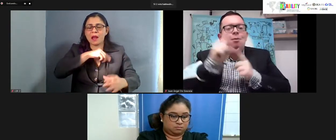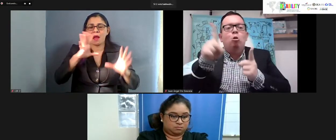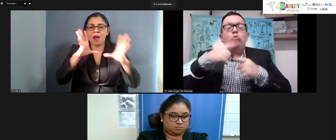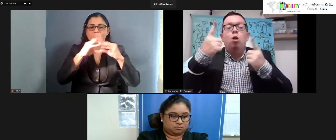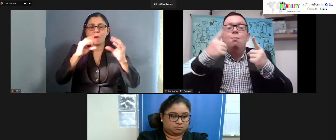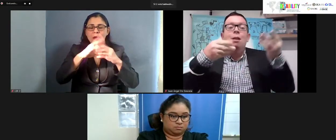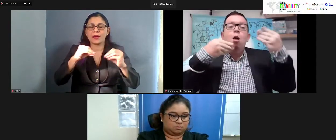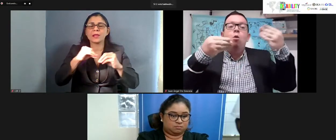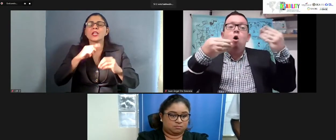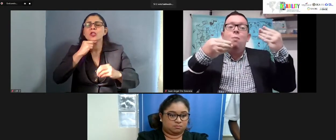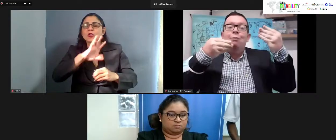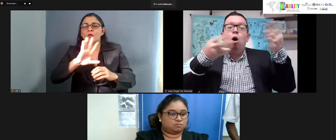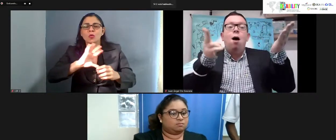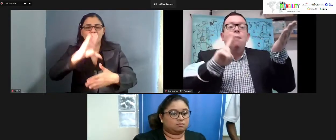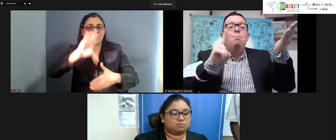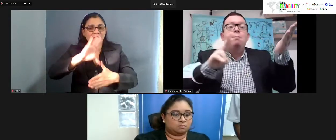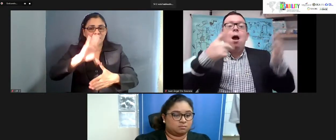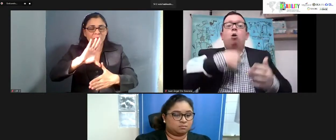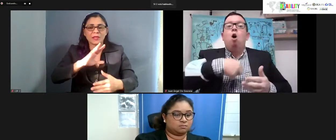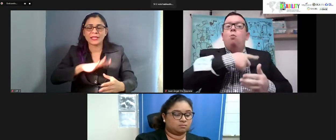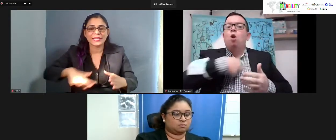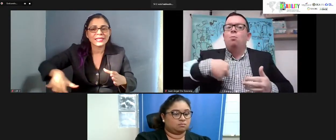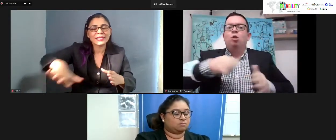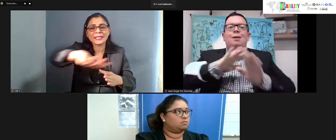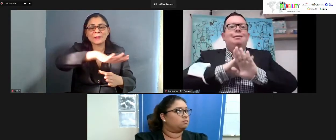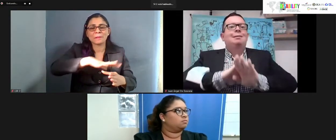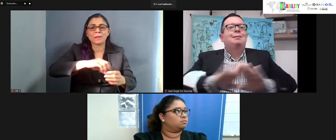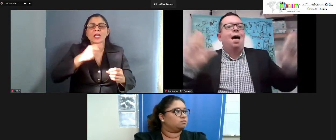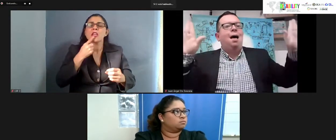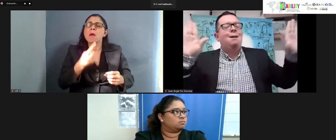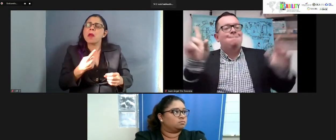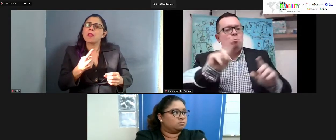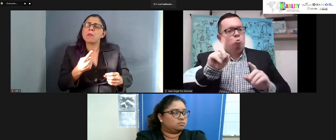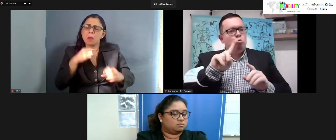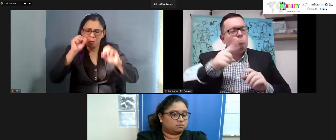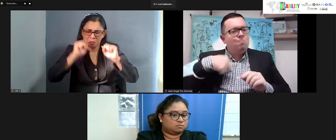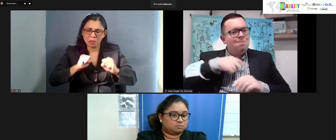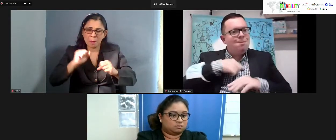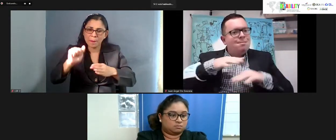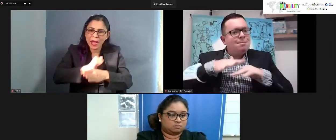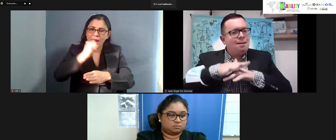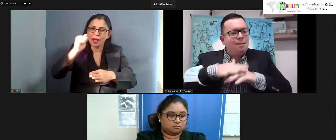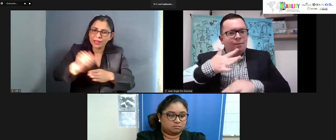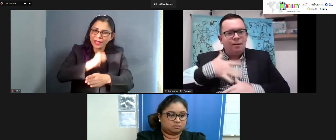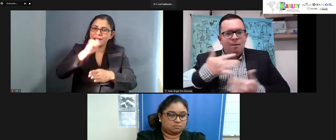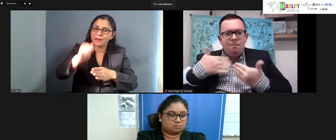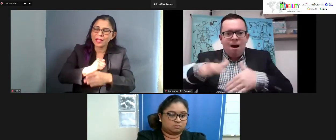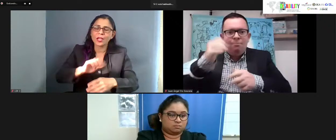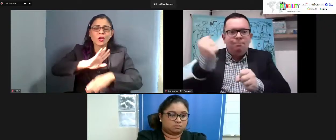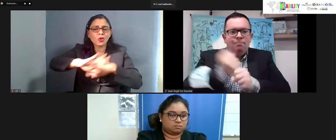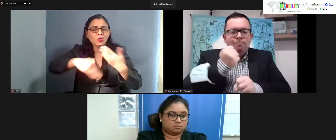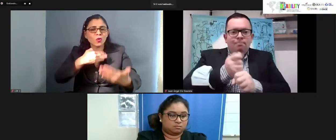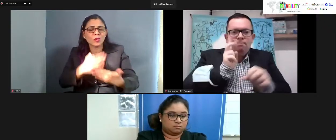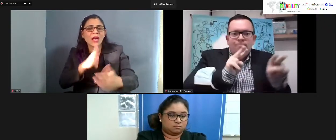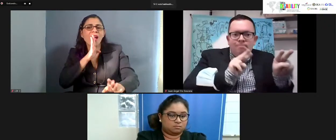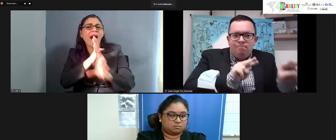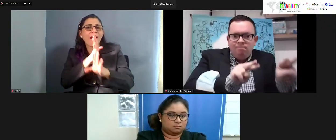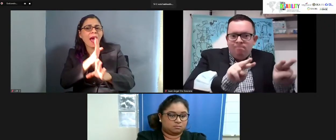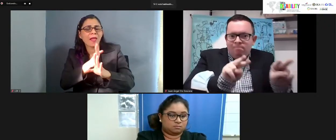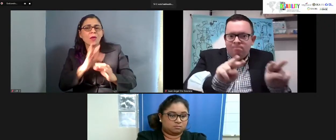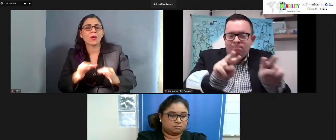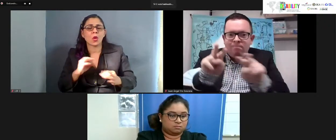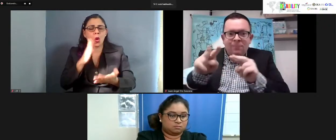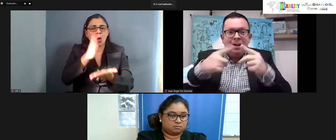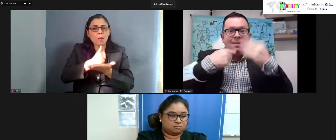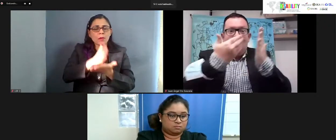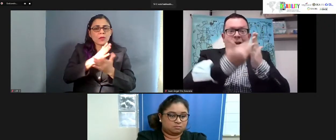satellite summit i want to point out the importance of setting everything that we've talked